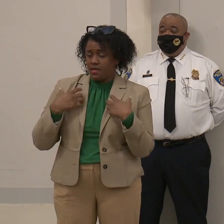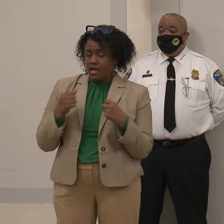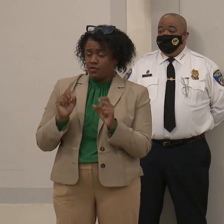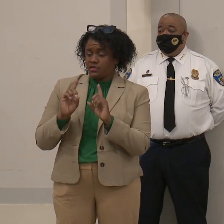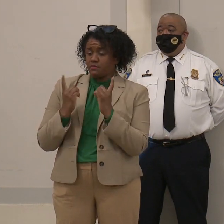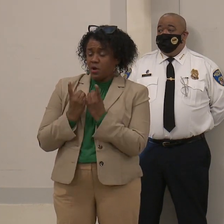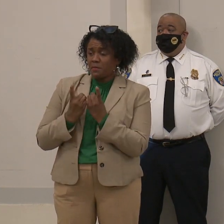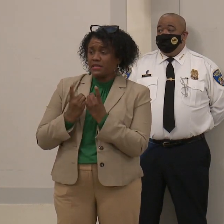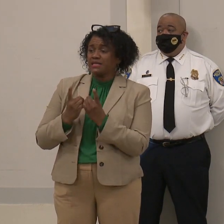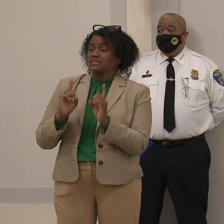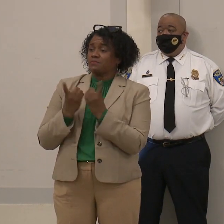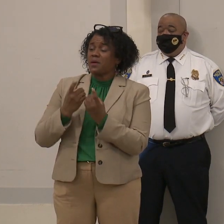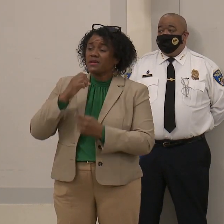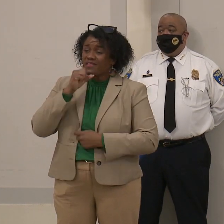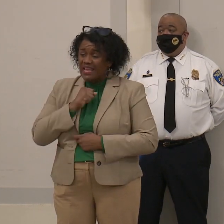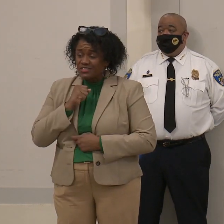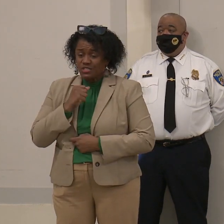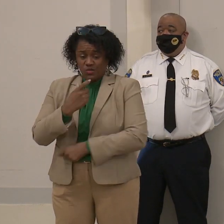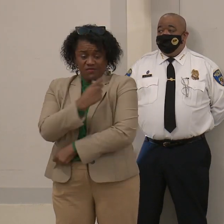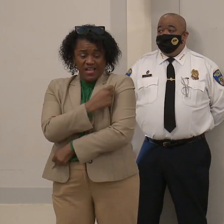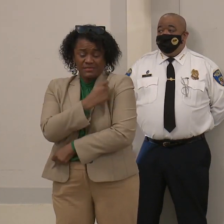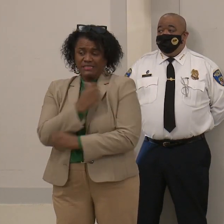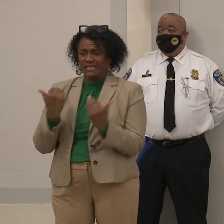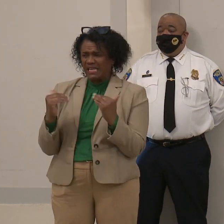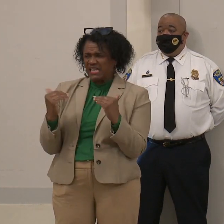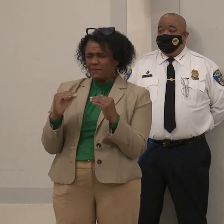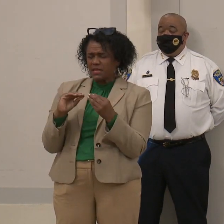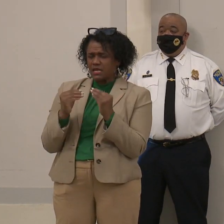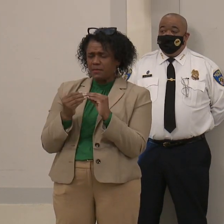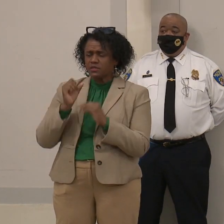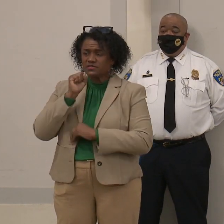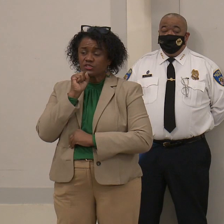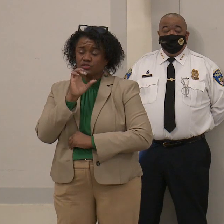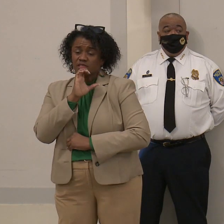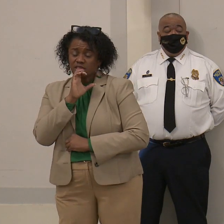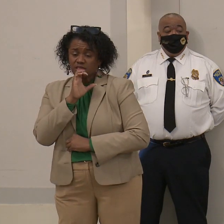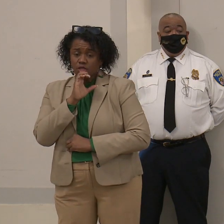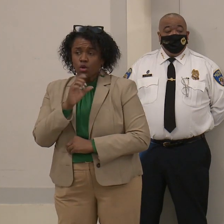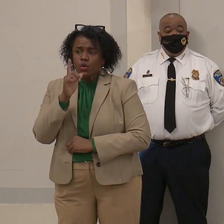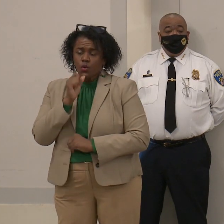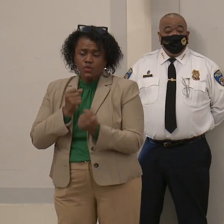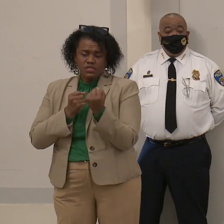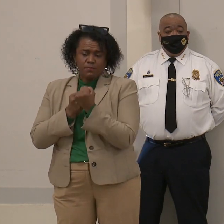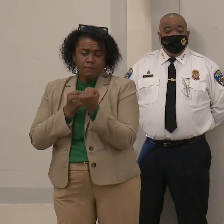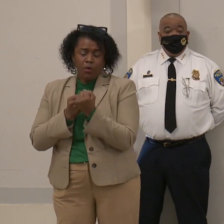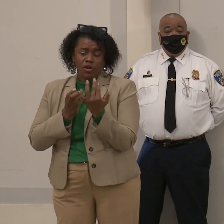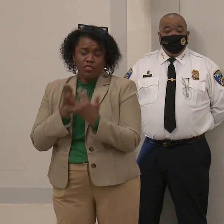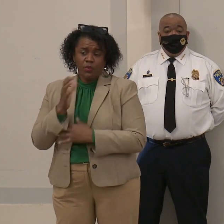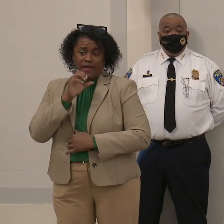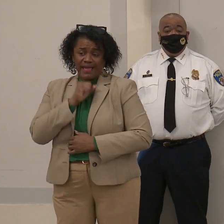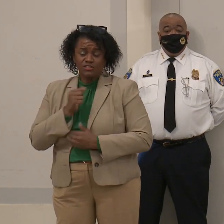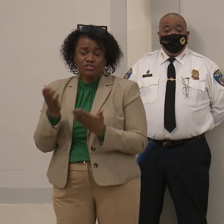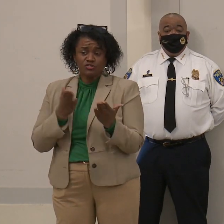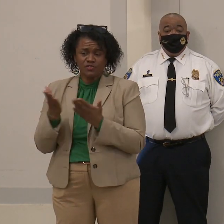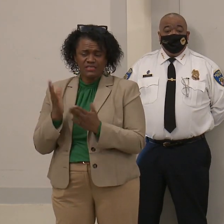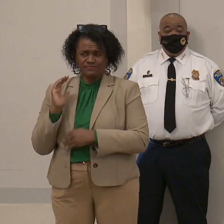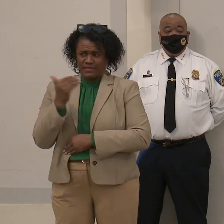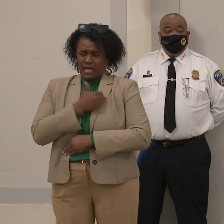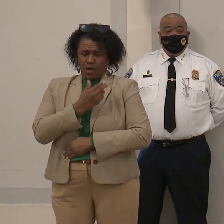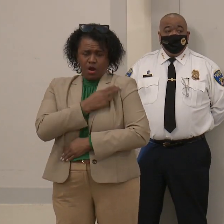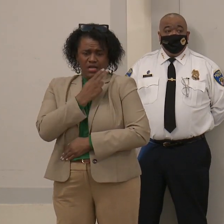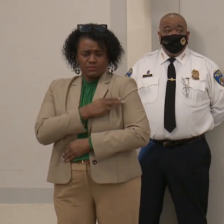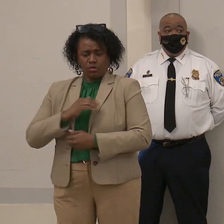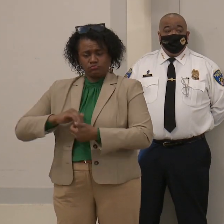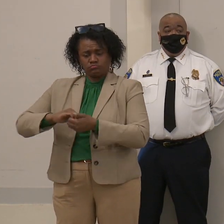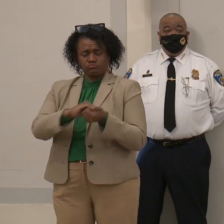of Aging to vaccinate a limited number of seniors who are supported through its aging services. Ascension St. Agnes began